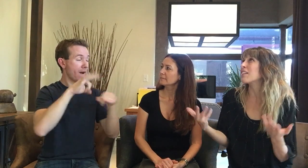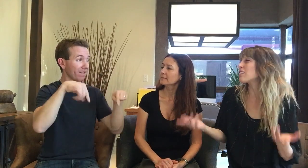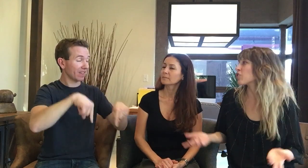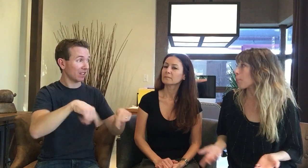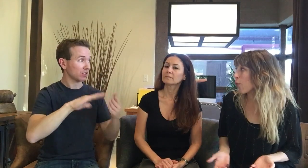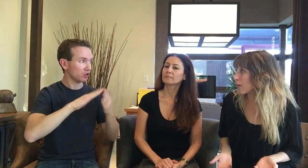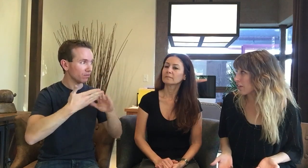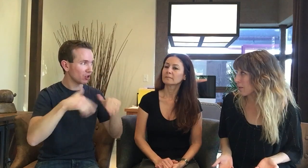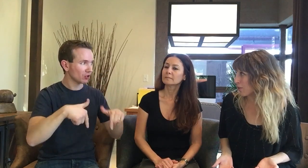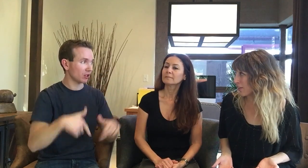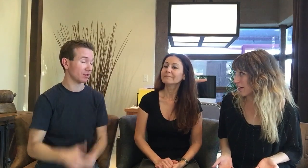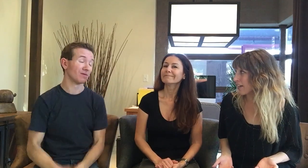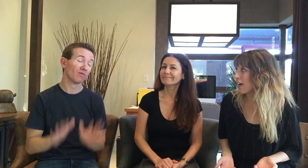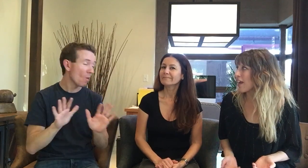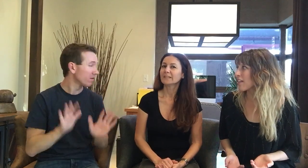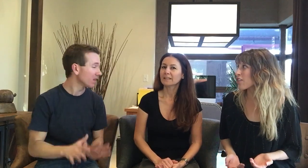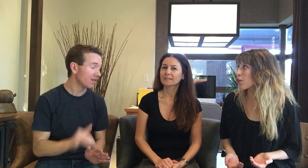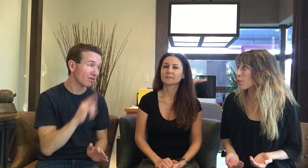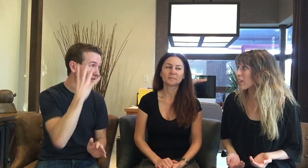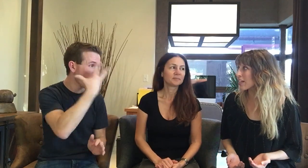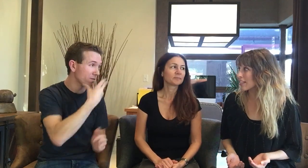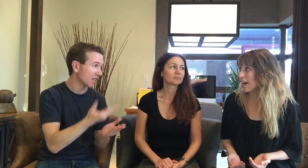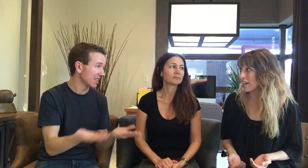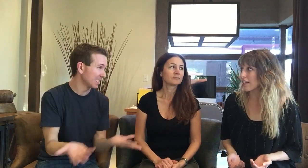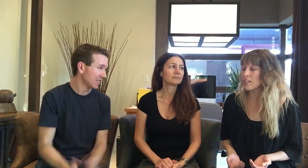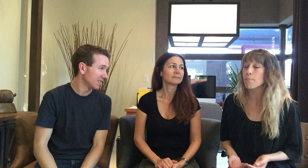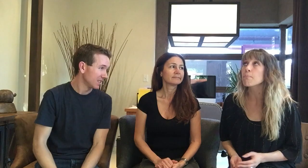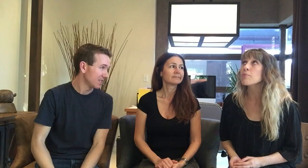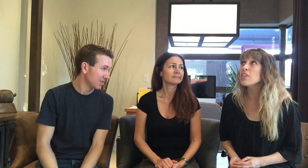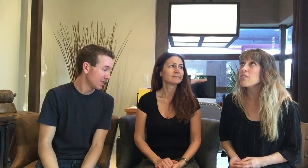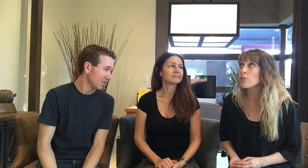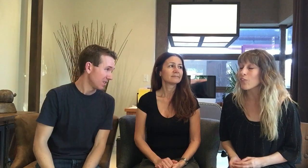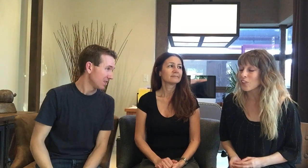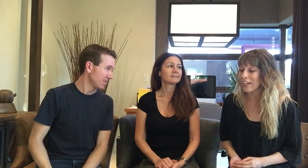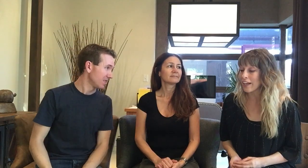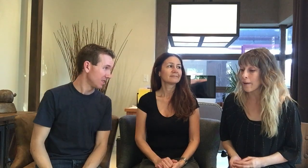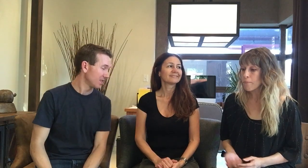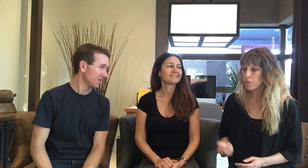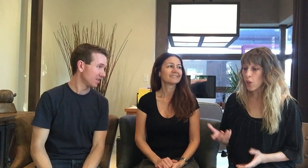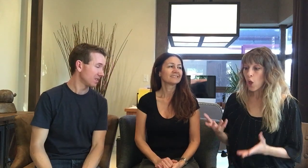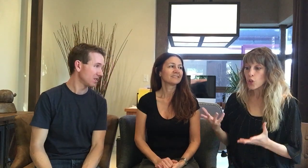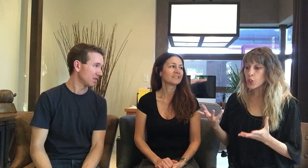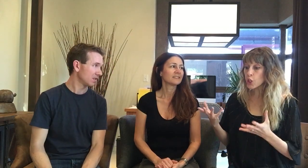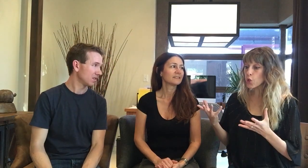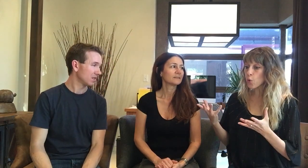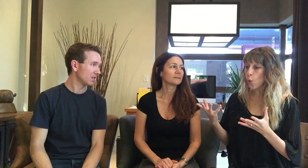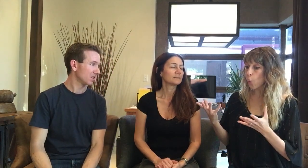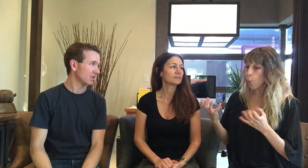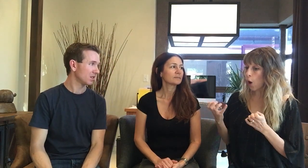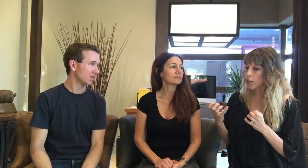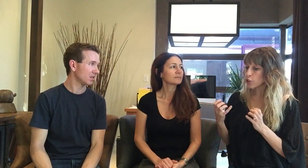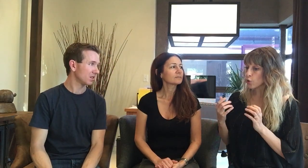of support in the community, and they're really excited. It's a beautiful thing. Do you want